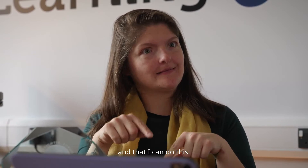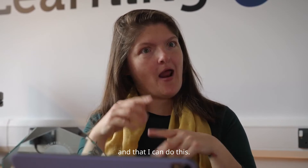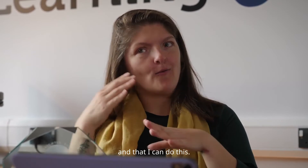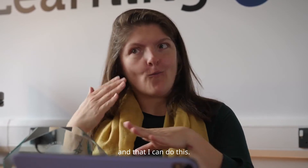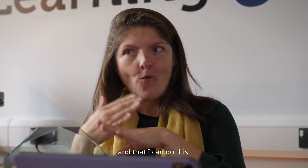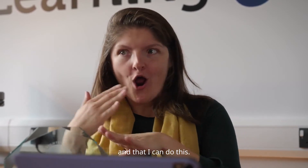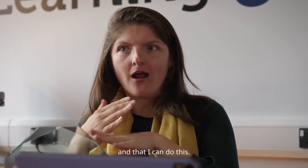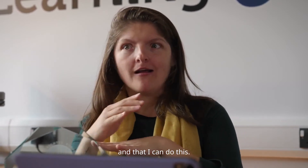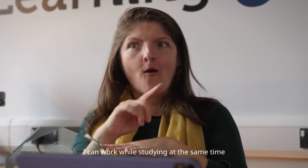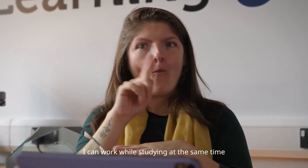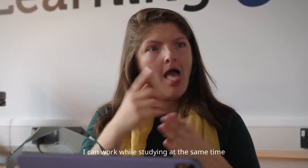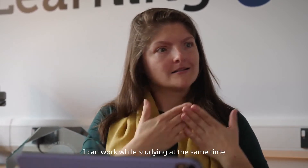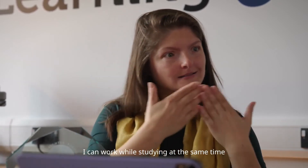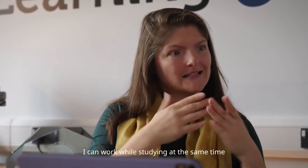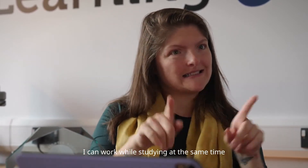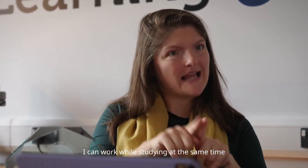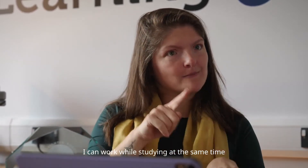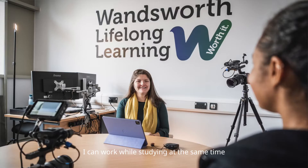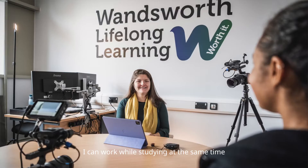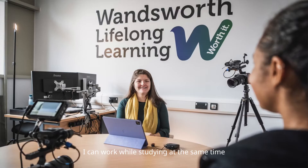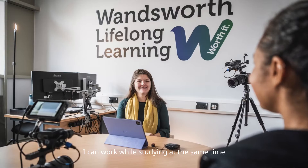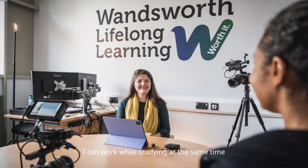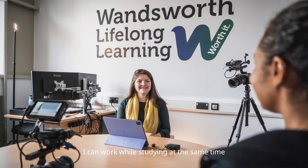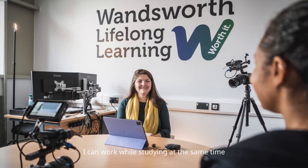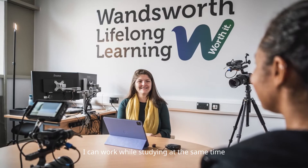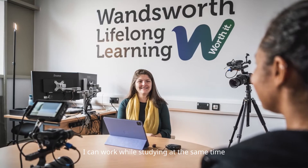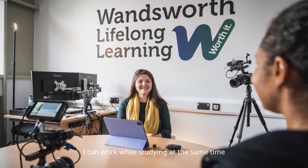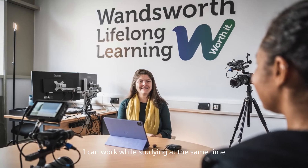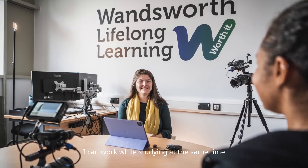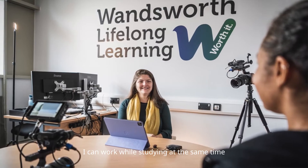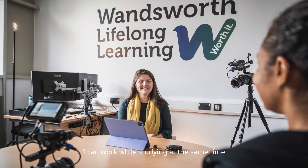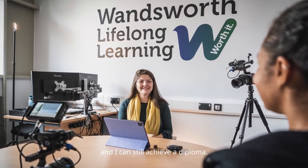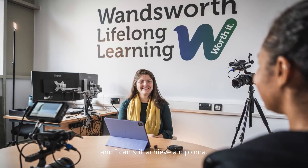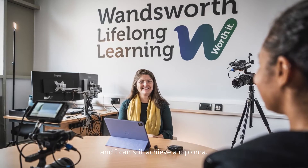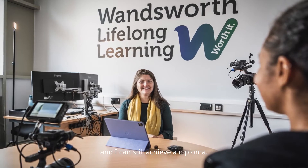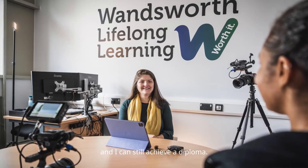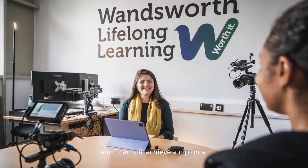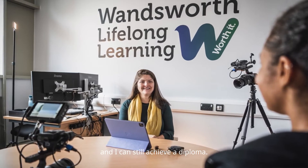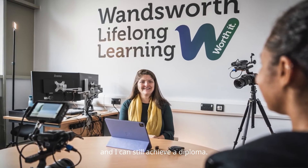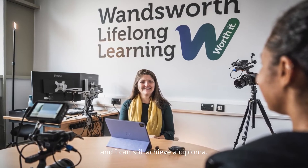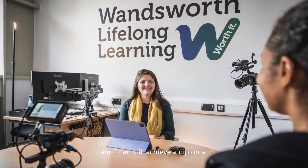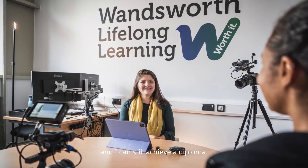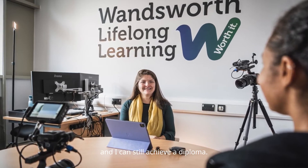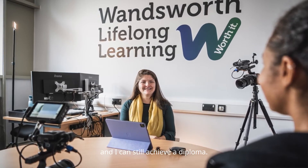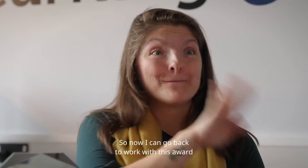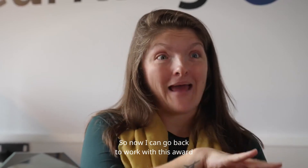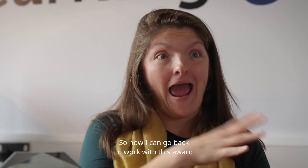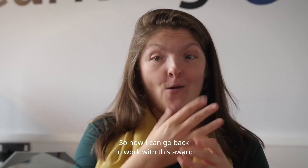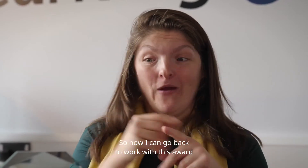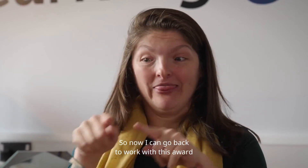this. I can work while studying at the same time and I can still achieve a diploma. So now I can go back